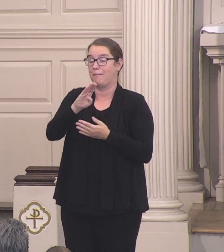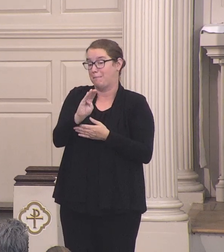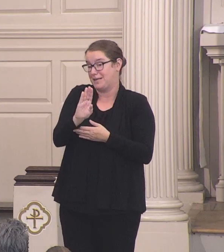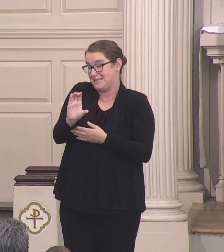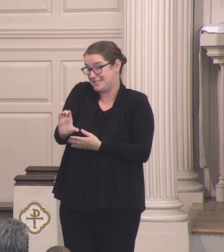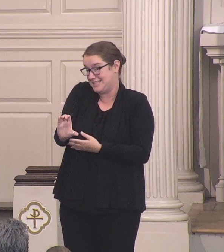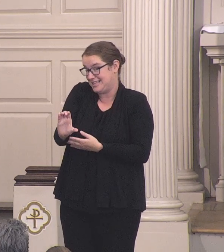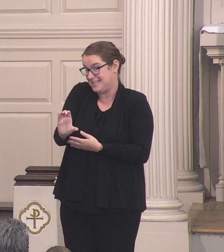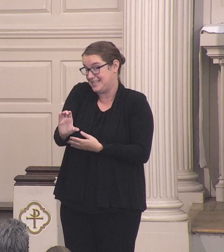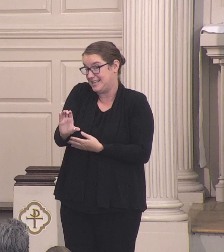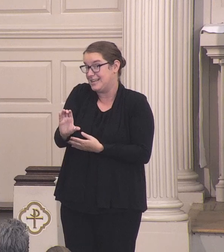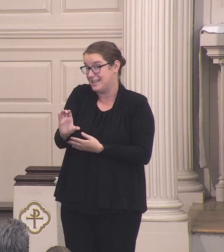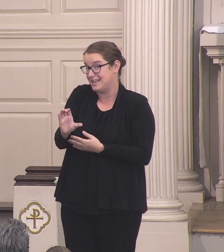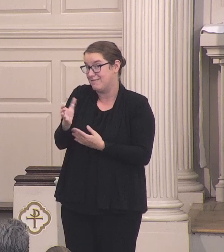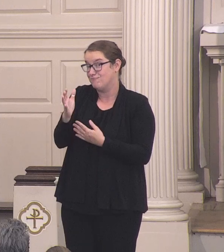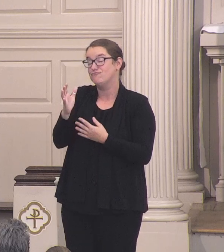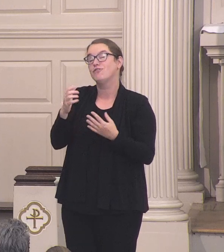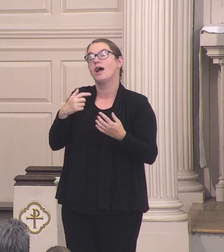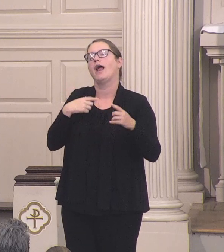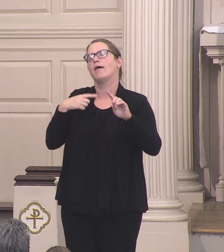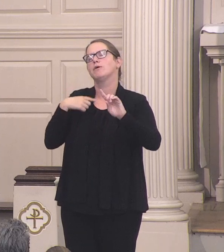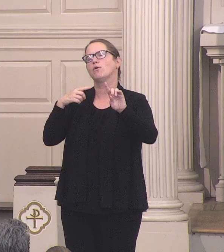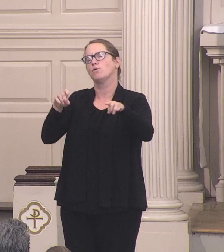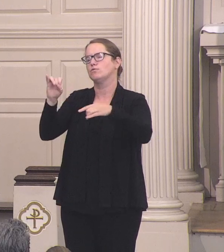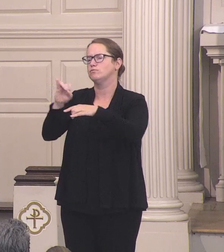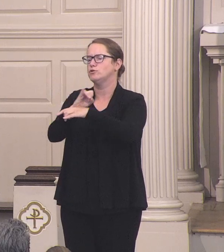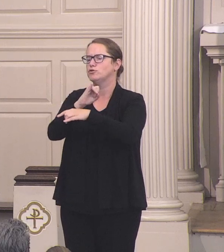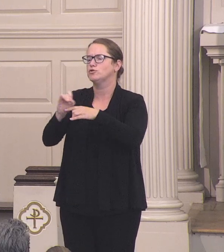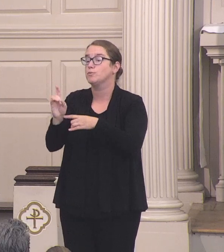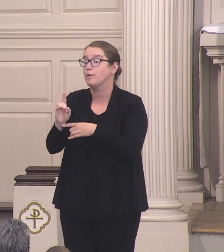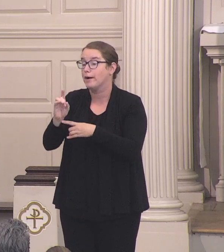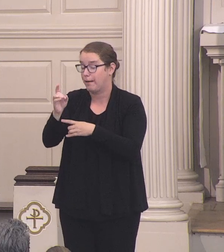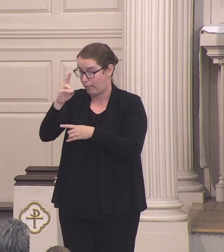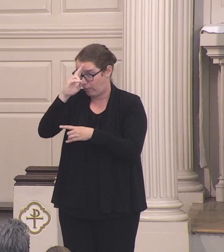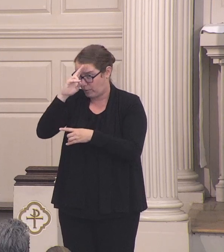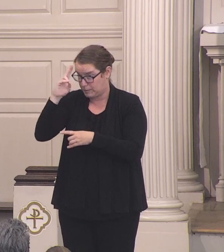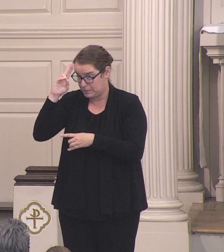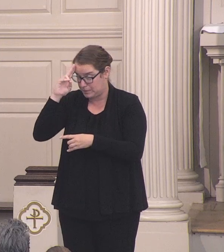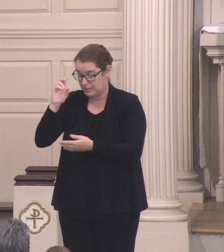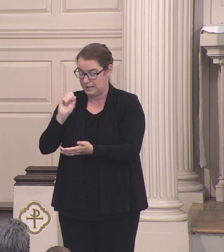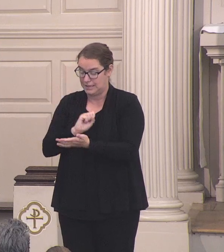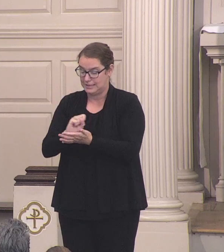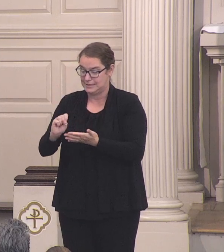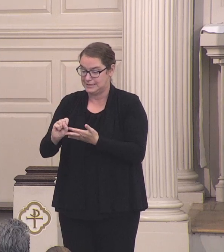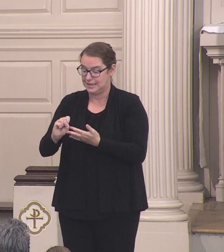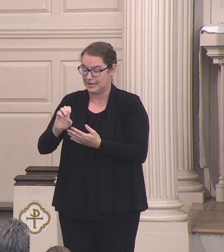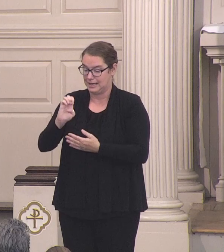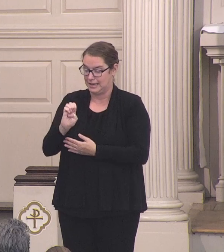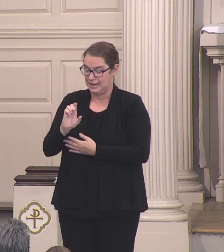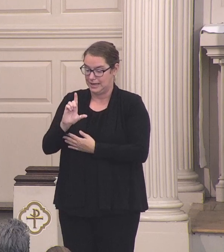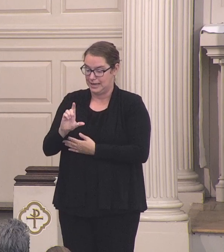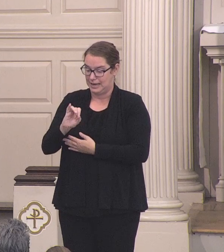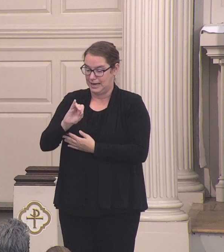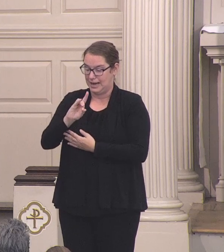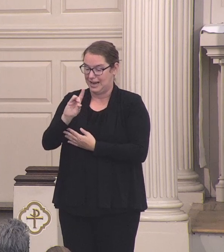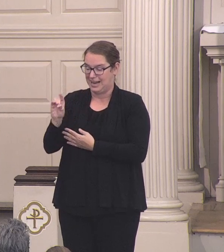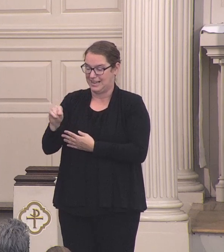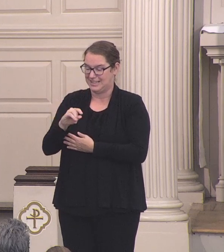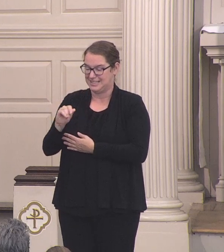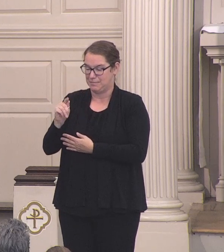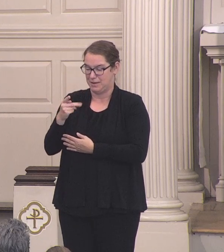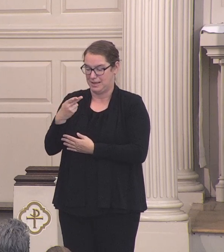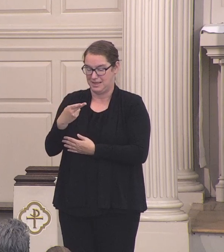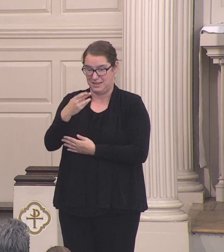at St. Elizabeth Hospital. And I know how many of these elderly are abandoned